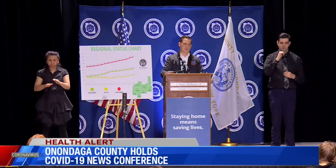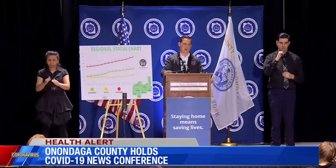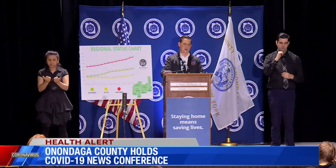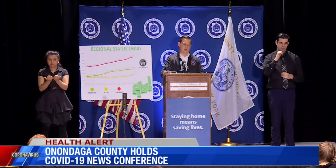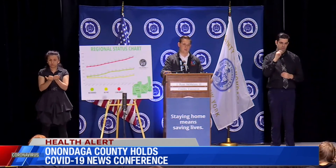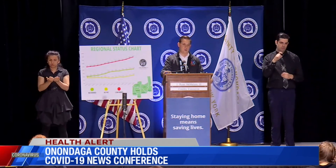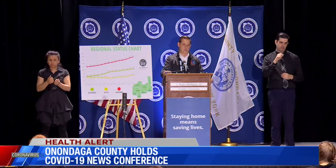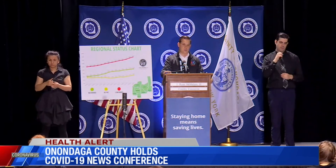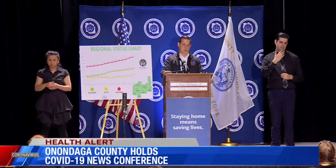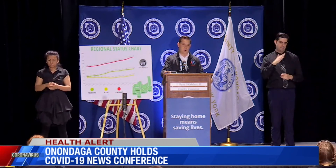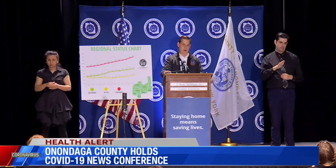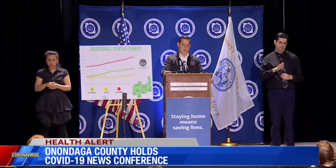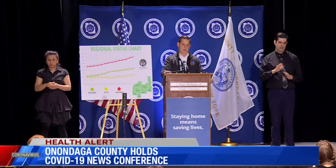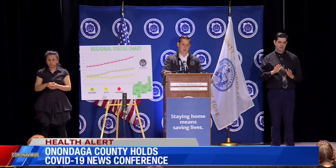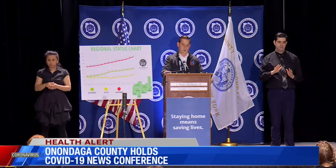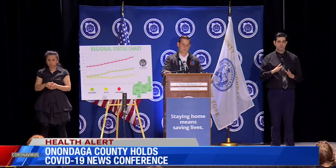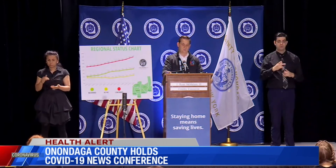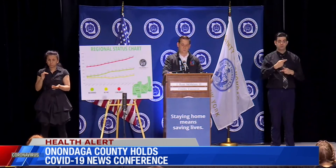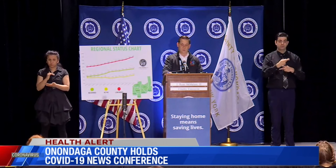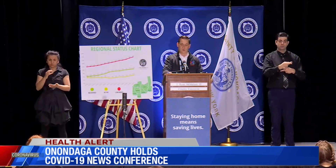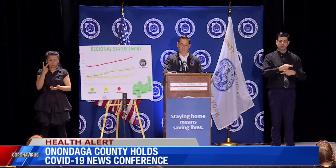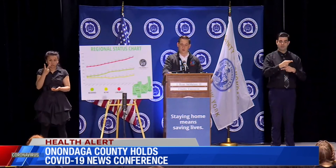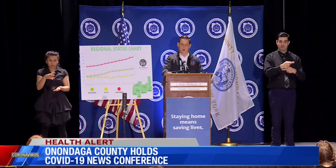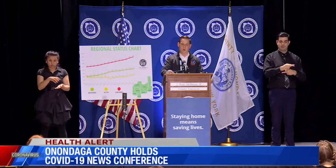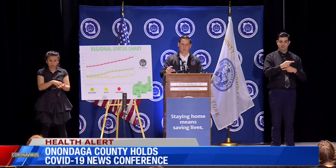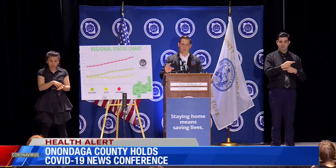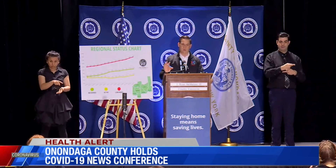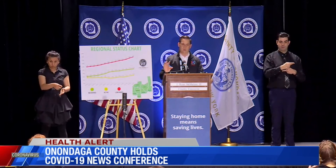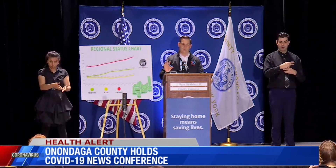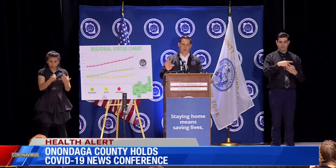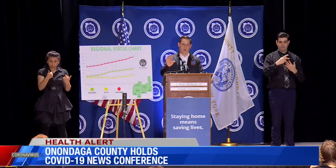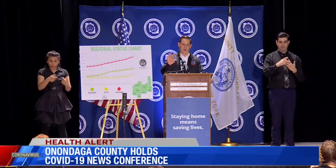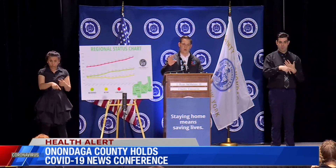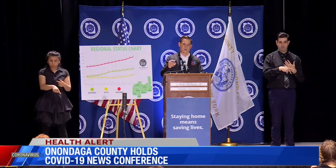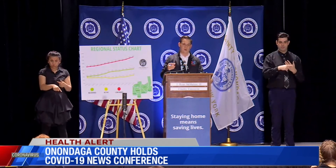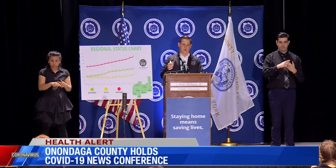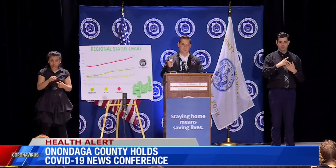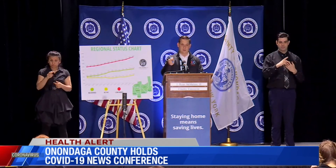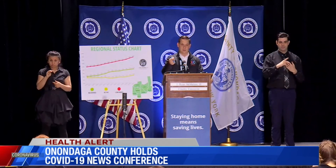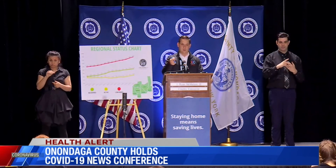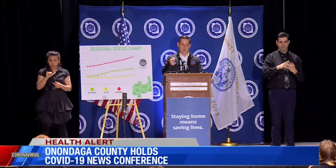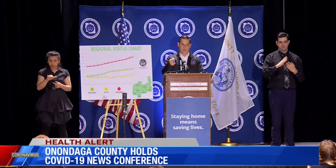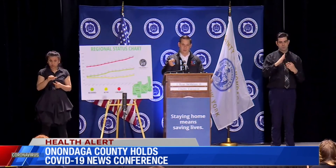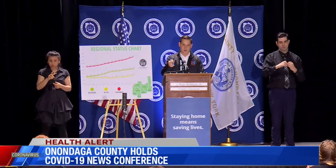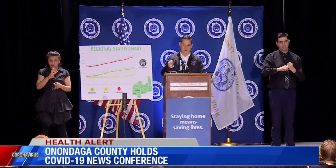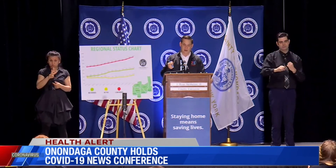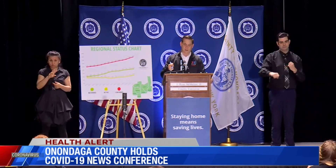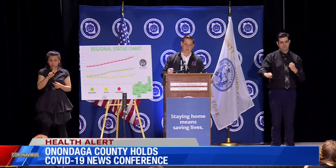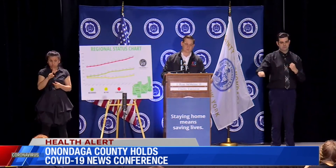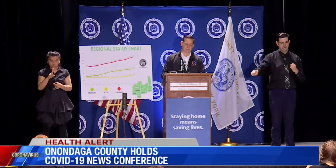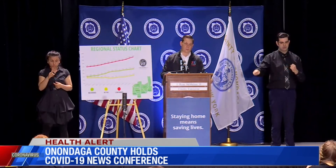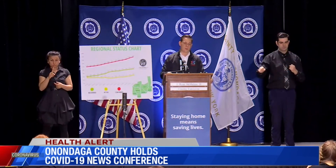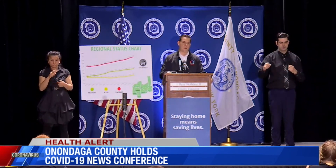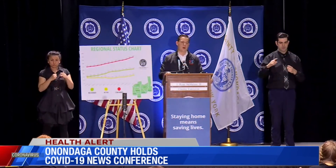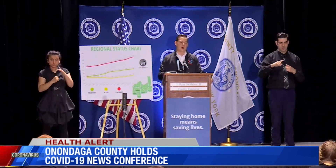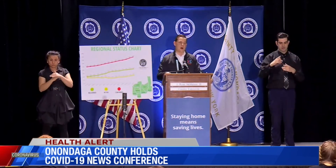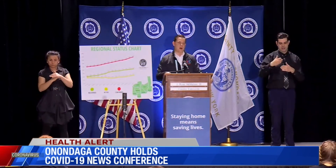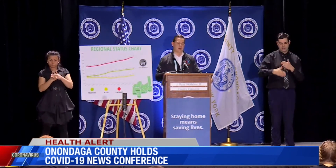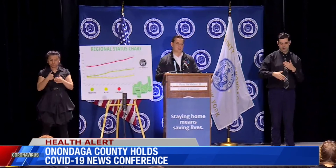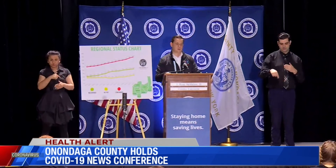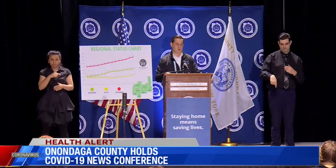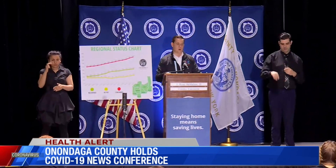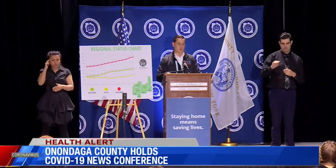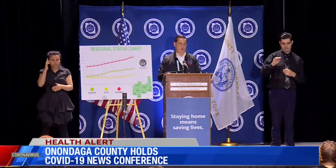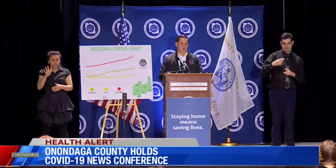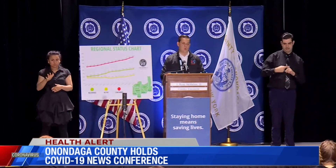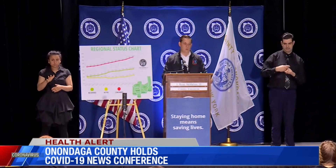our Child Care Solutions program that long. We know more workers are going to eventually need more daycare slots.